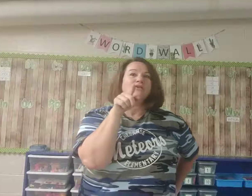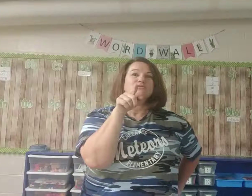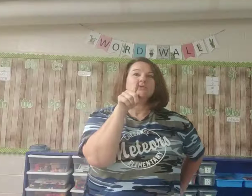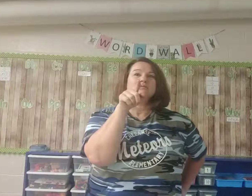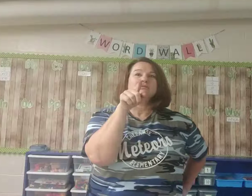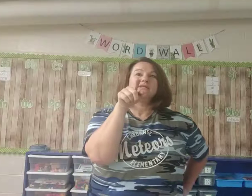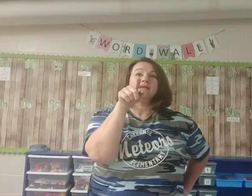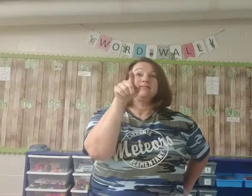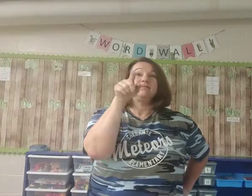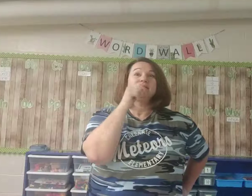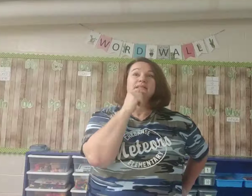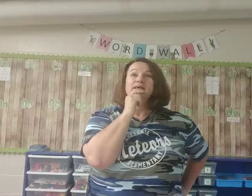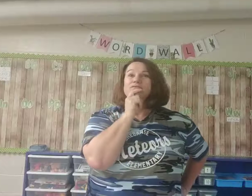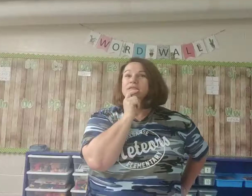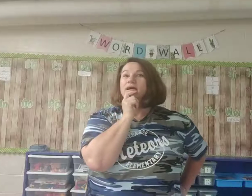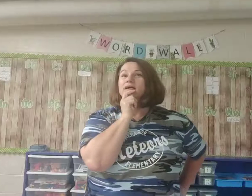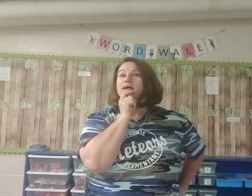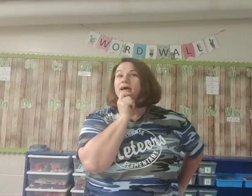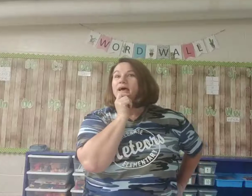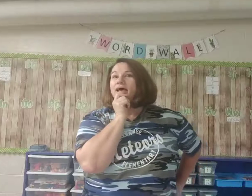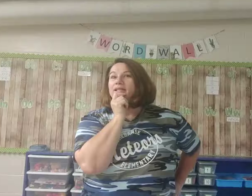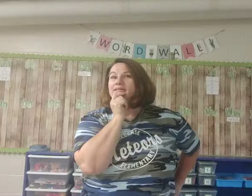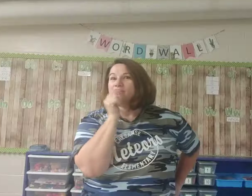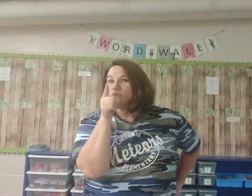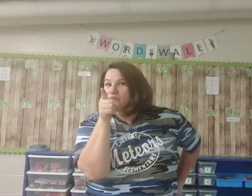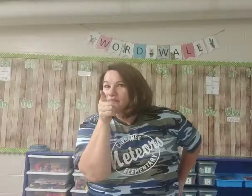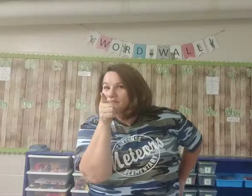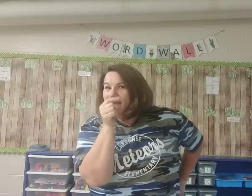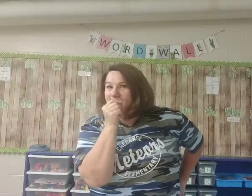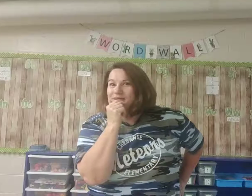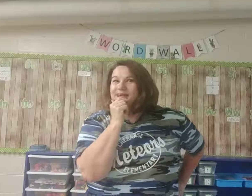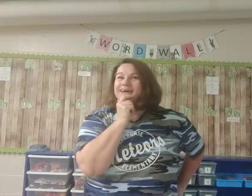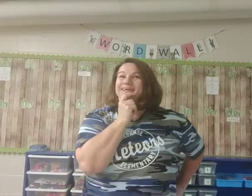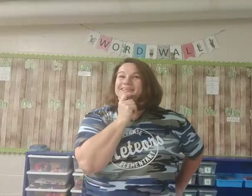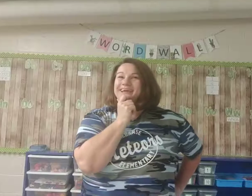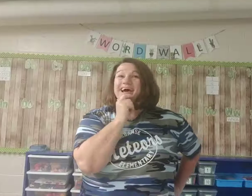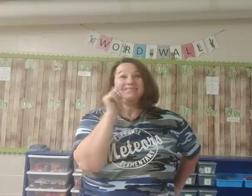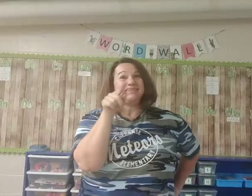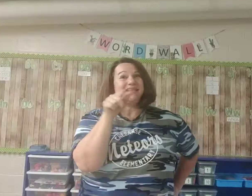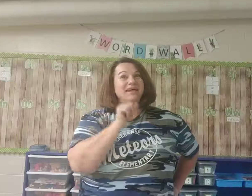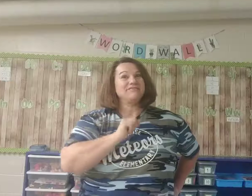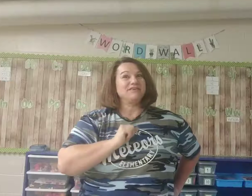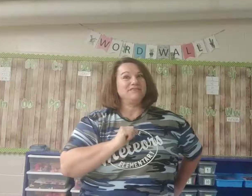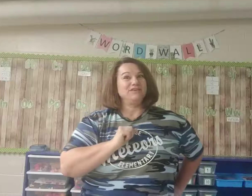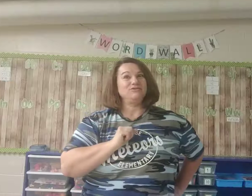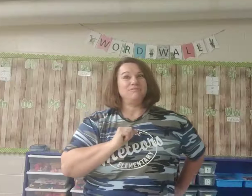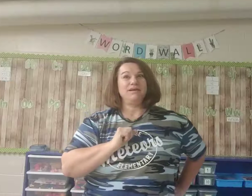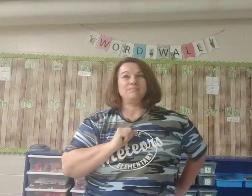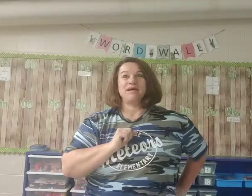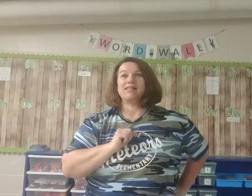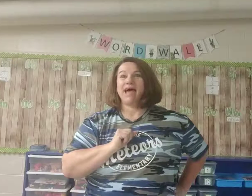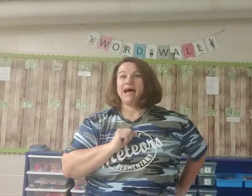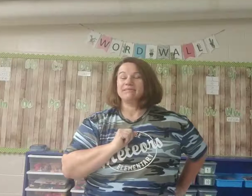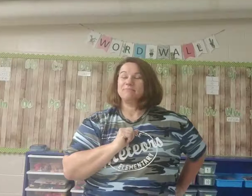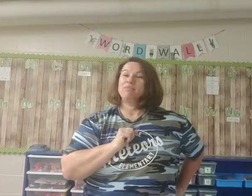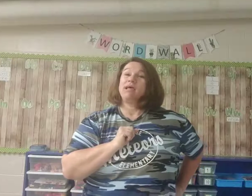there's Bristol, and I see Lily over there. And let's see, oh, there's Abigail. Yeah, I see a lot of friends that used to be in my class.